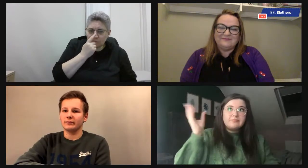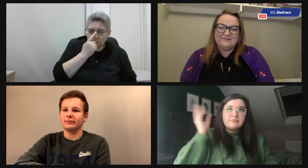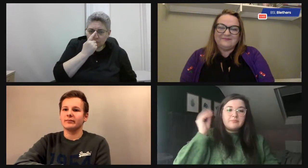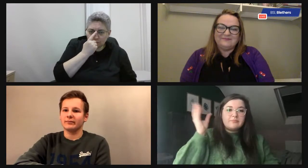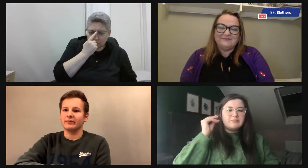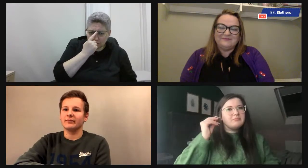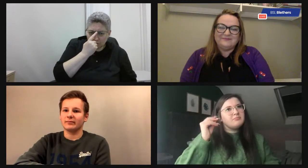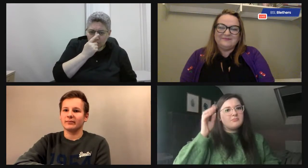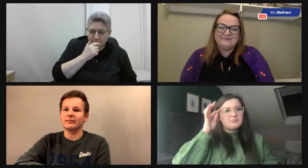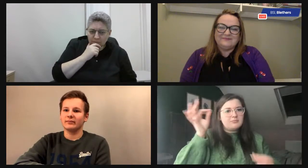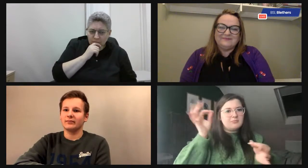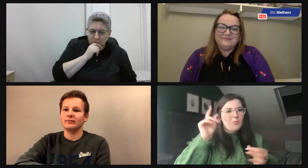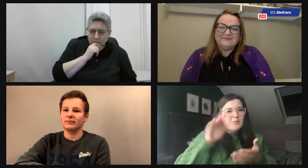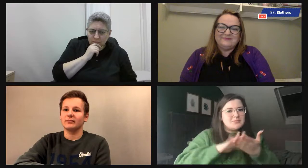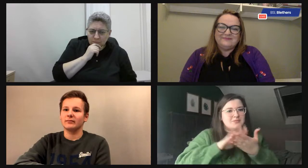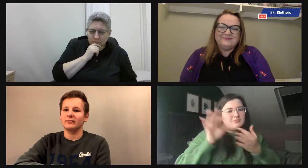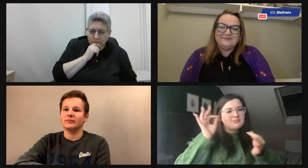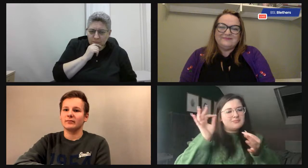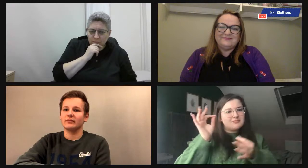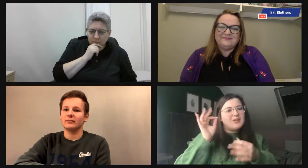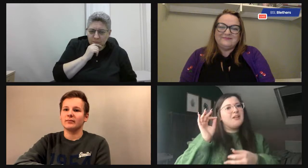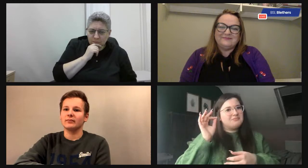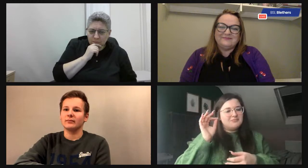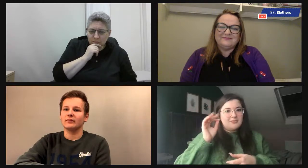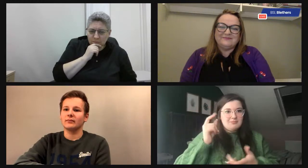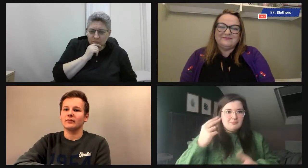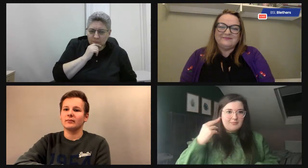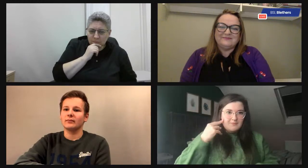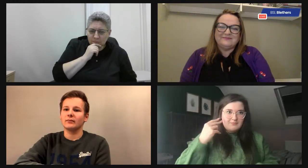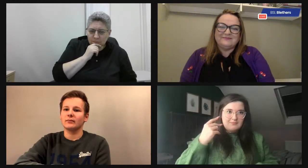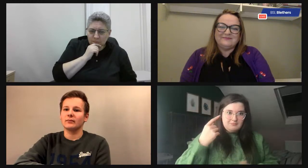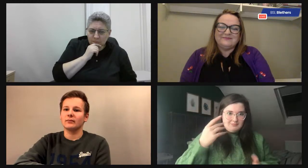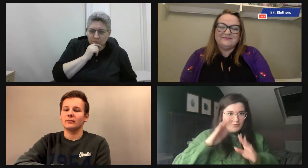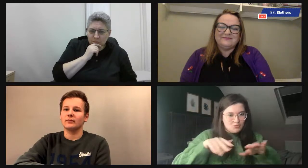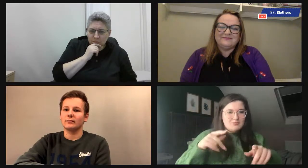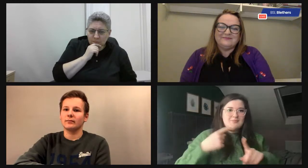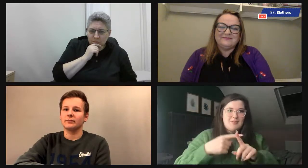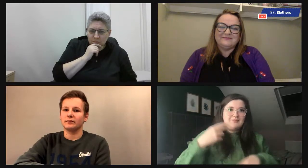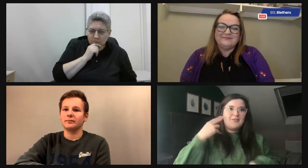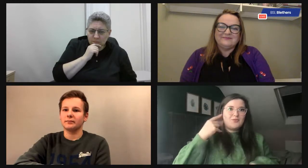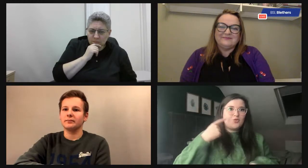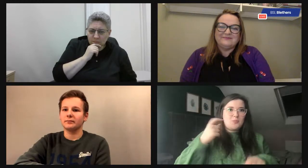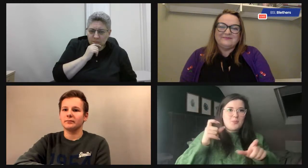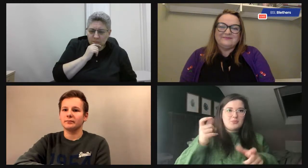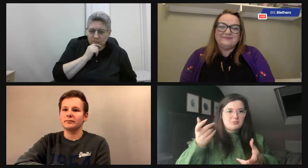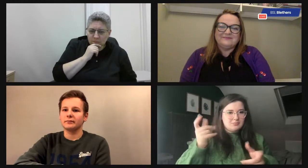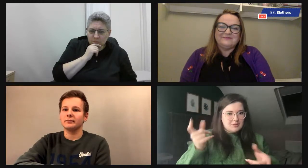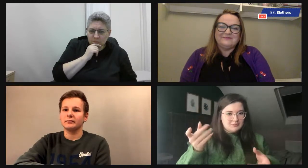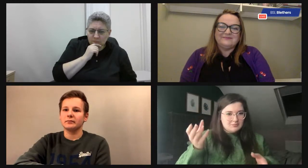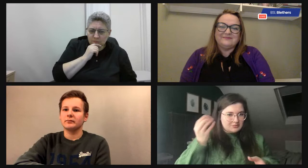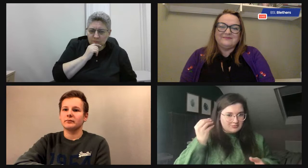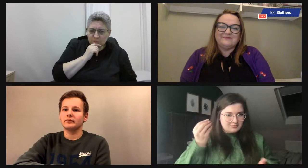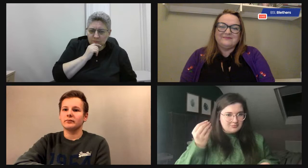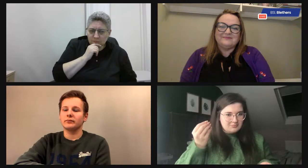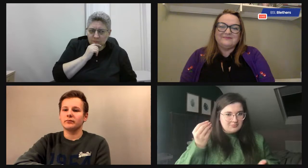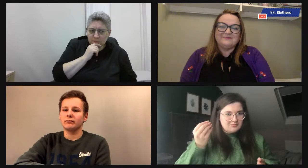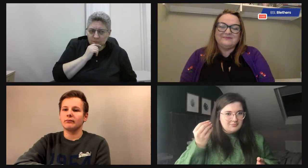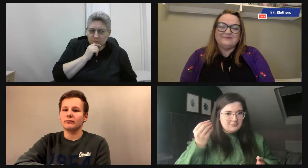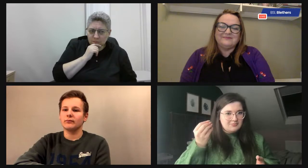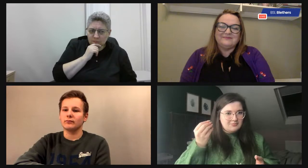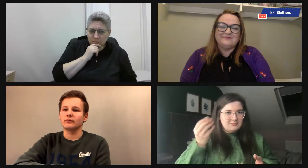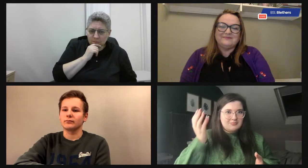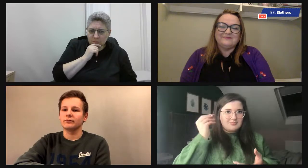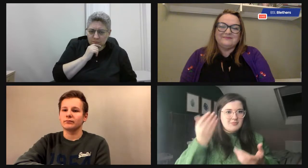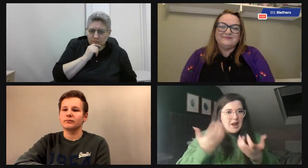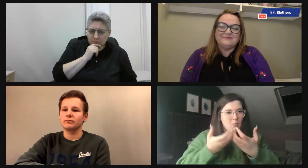constantly learning, they're constantly picking up vocab, critically thinking, analysing what these things mean. And deaf